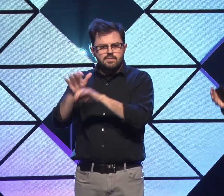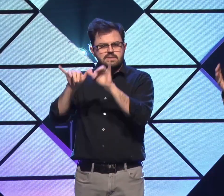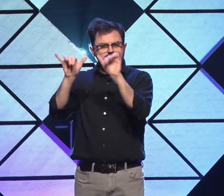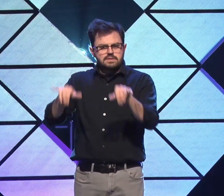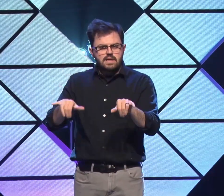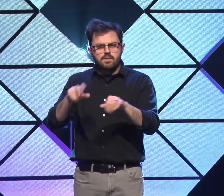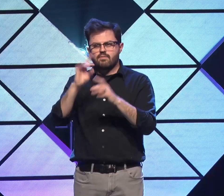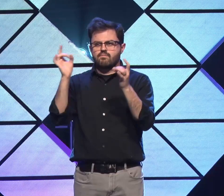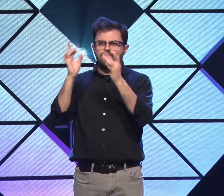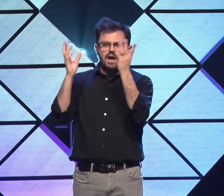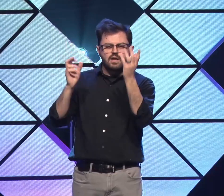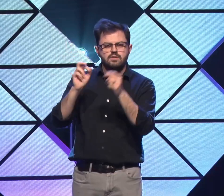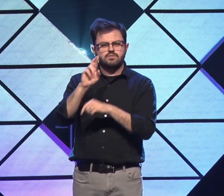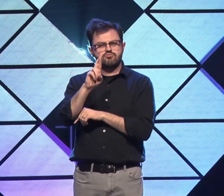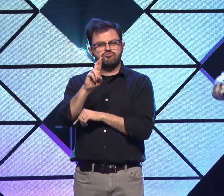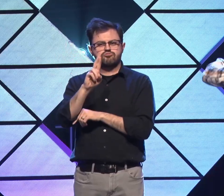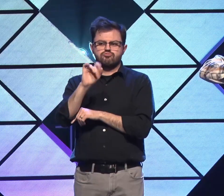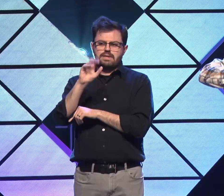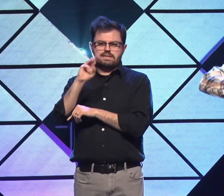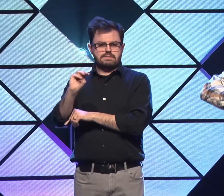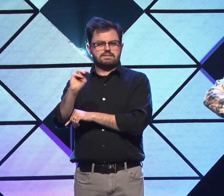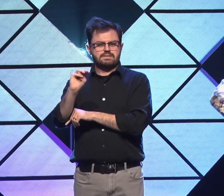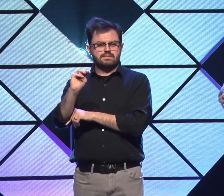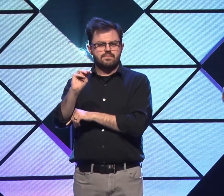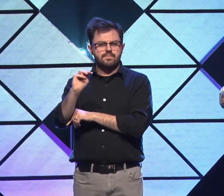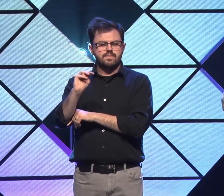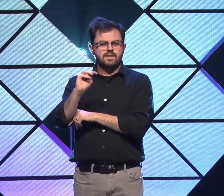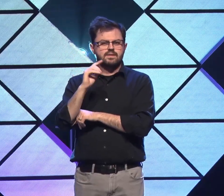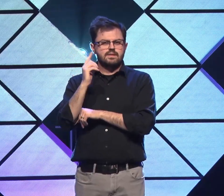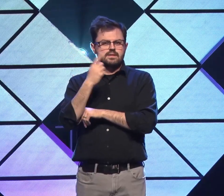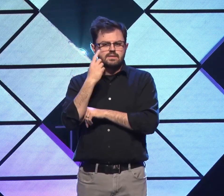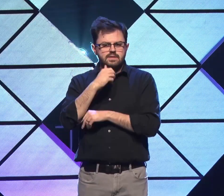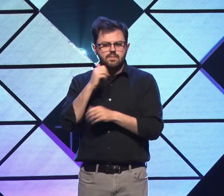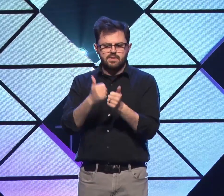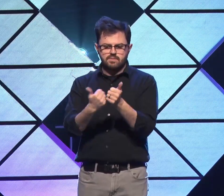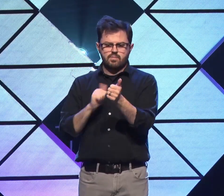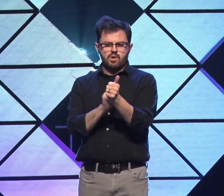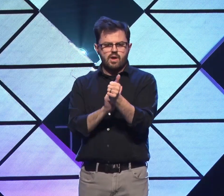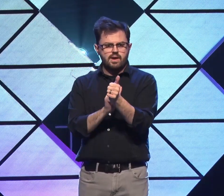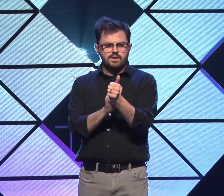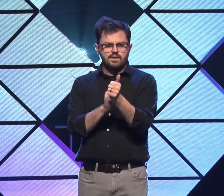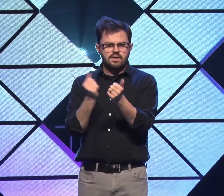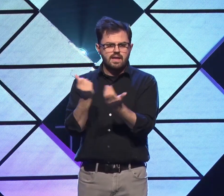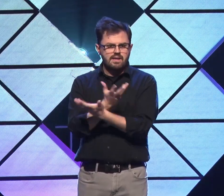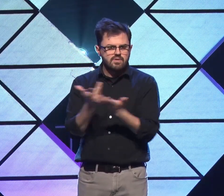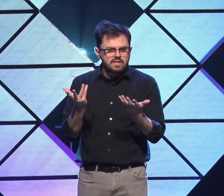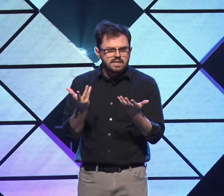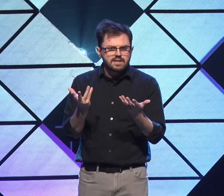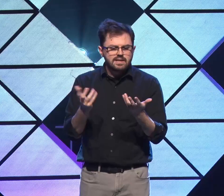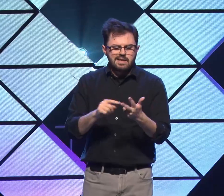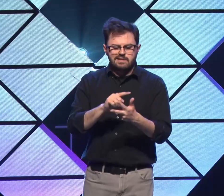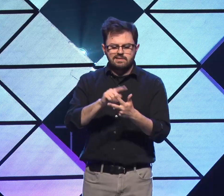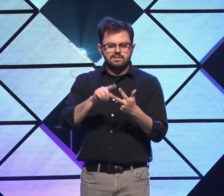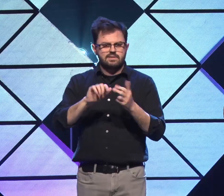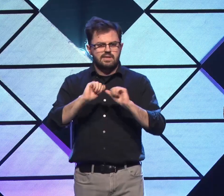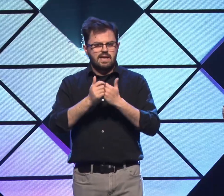right? There's something that I think sits underneath all of it, and it's the relationship of these three concepts. If you're with me so far, type